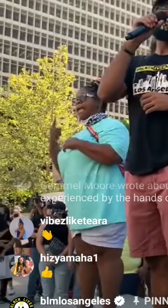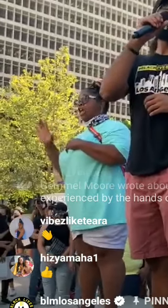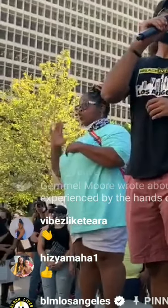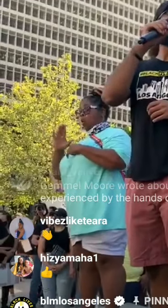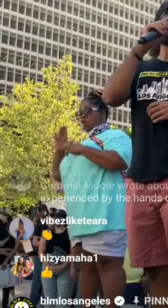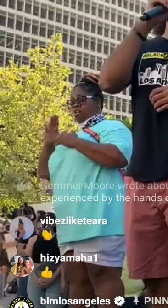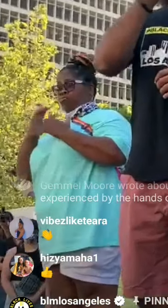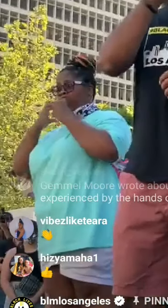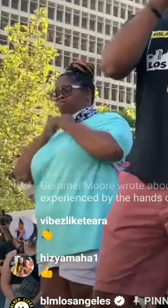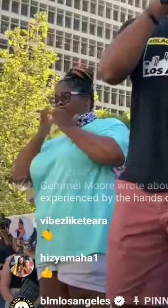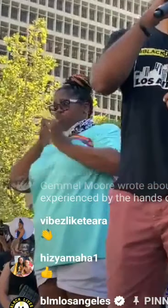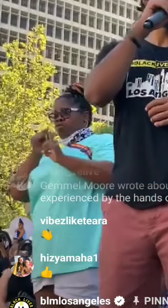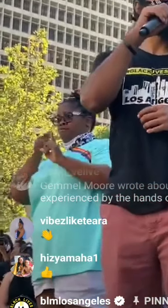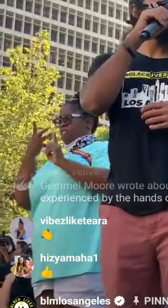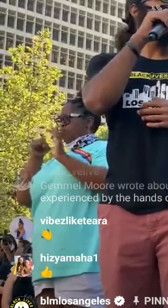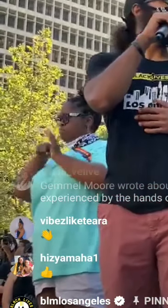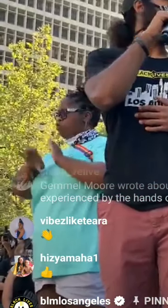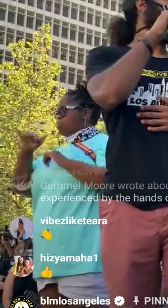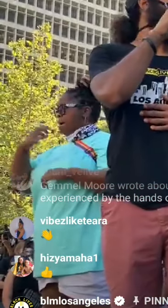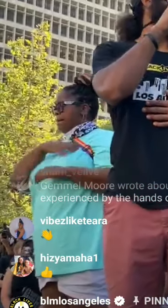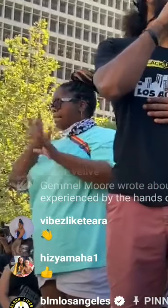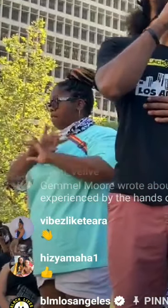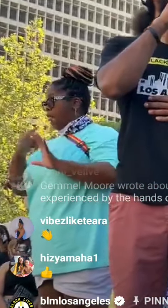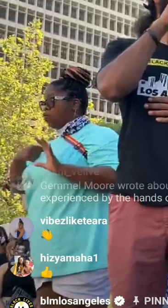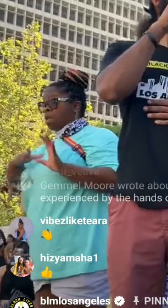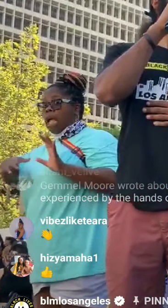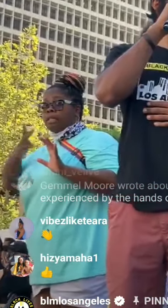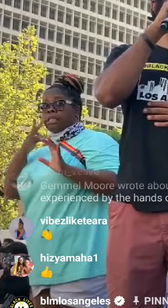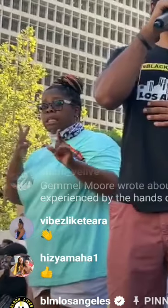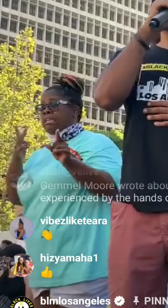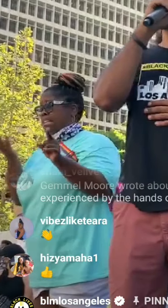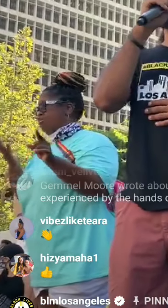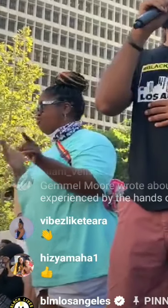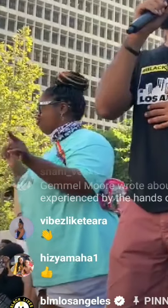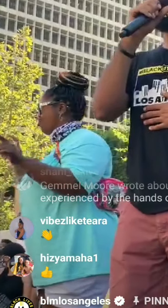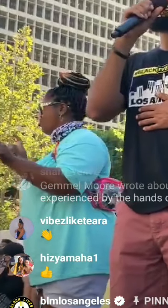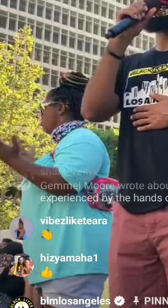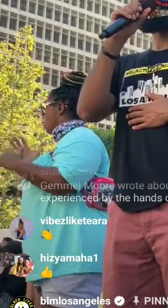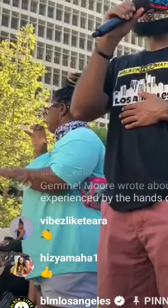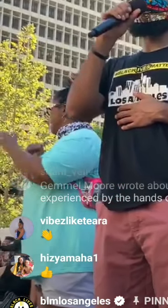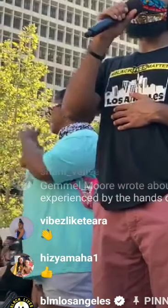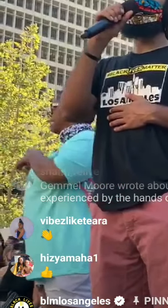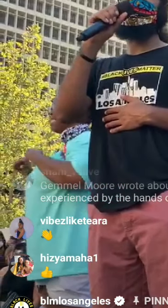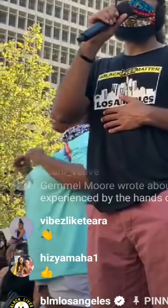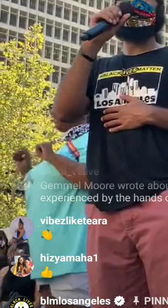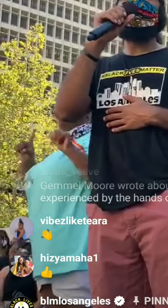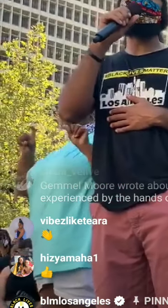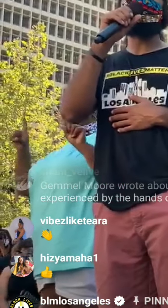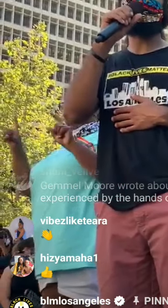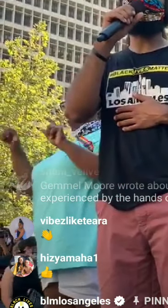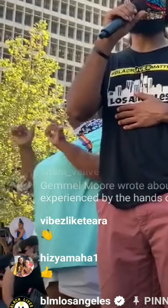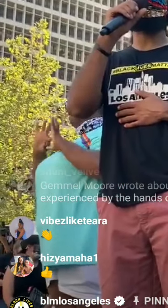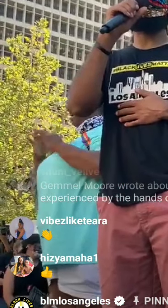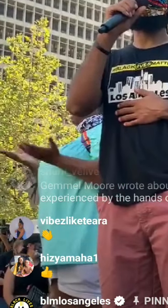murdered by police violence that we haven't seen yet, that we've missed. If there are any